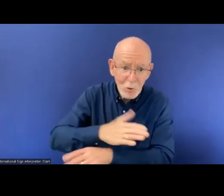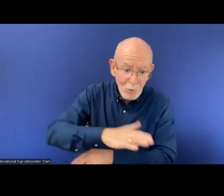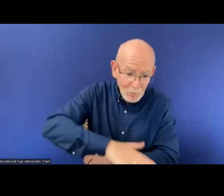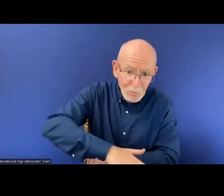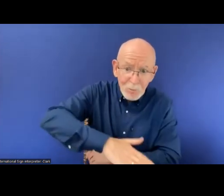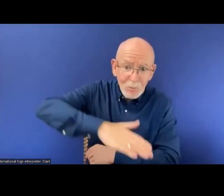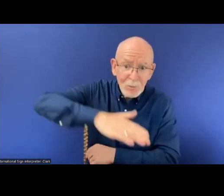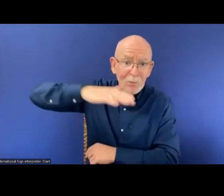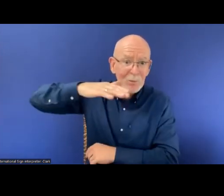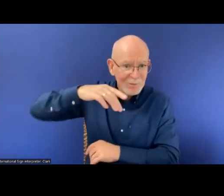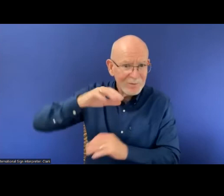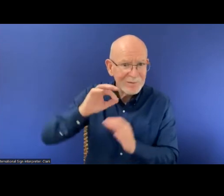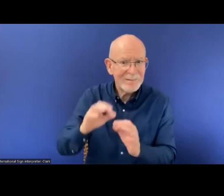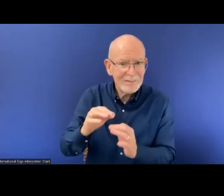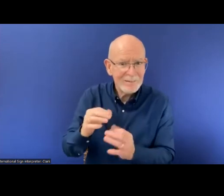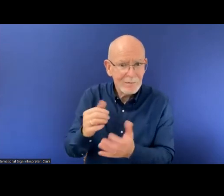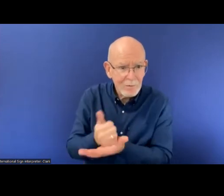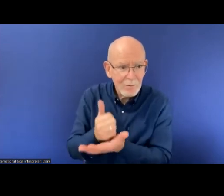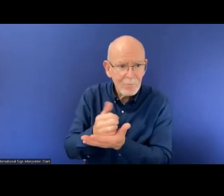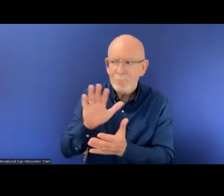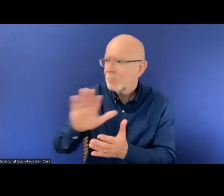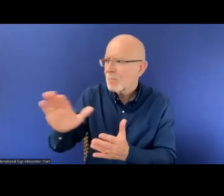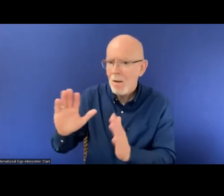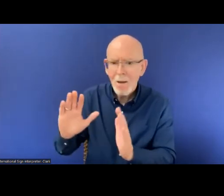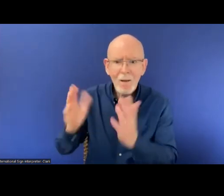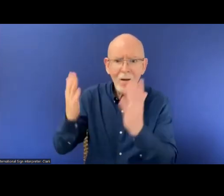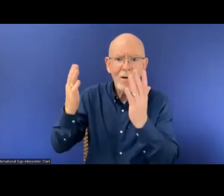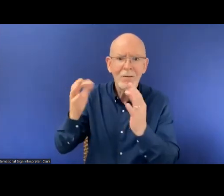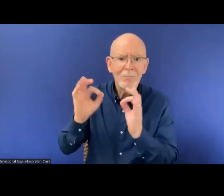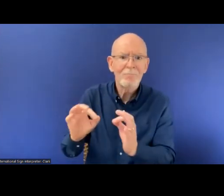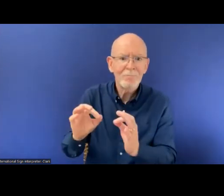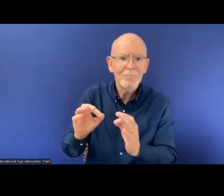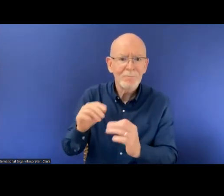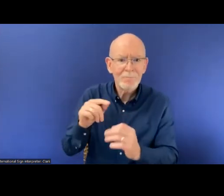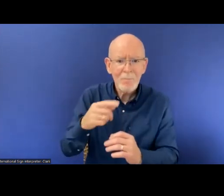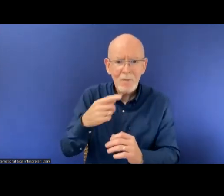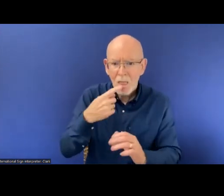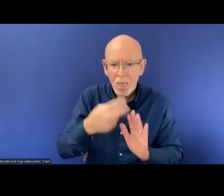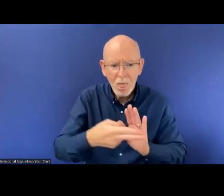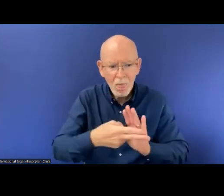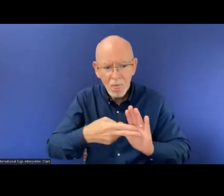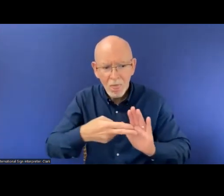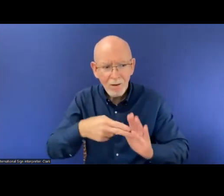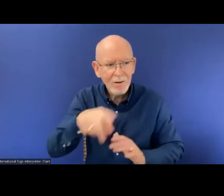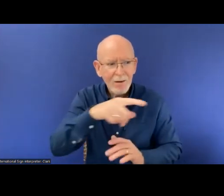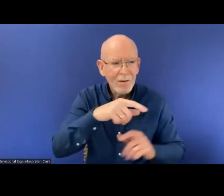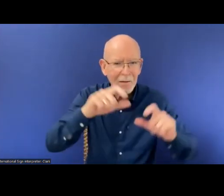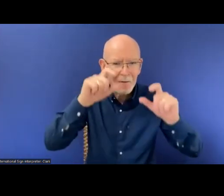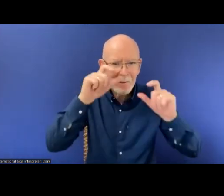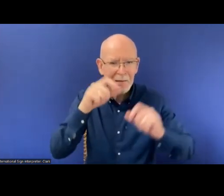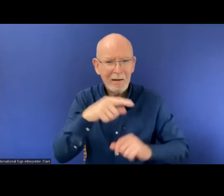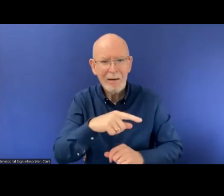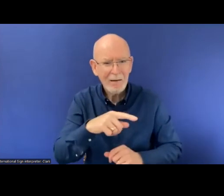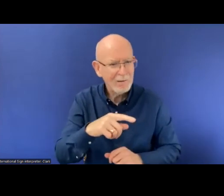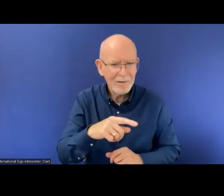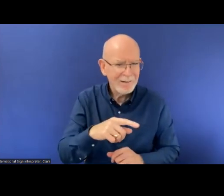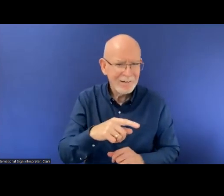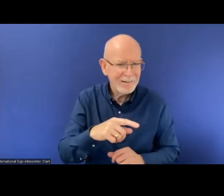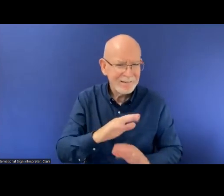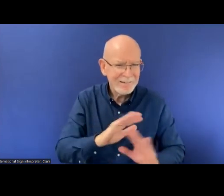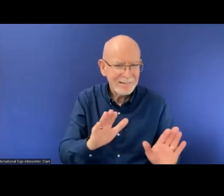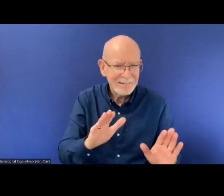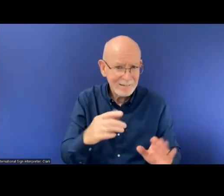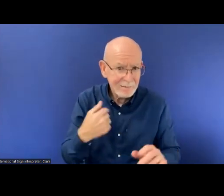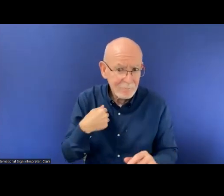the children around my daughter, they've been trying to stigmatize her. But we think that parents